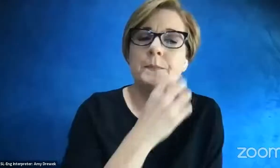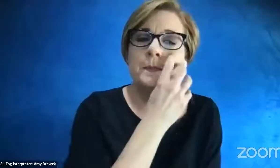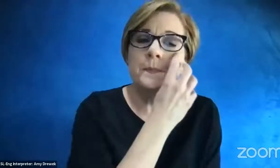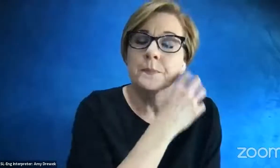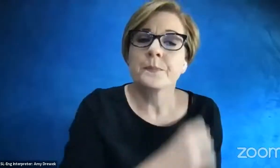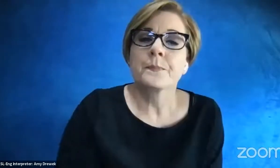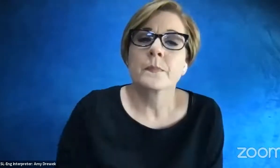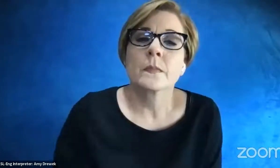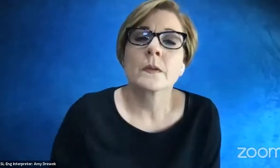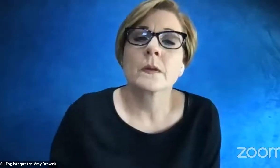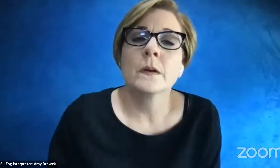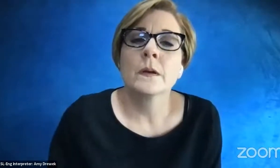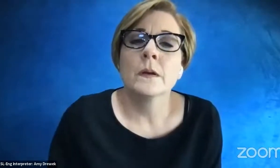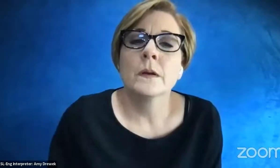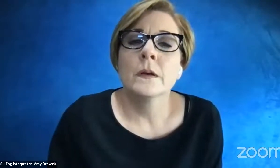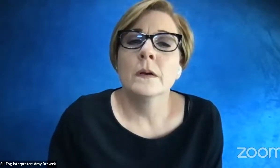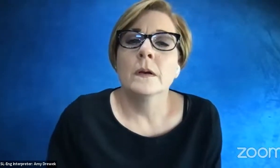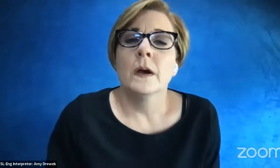Okay.